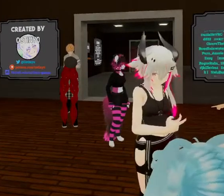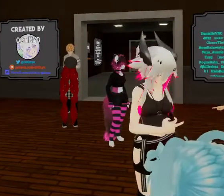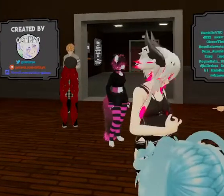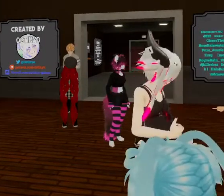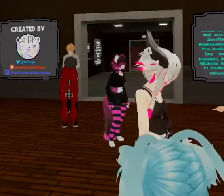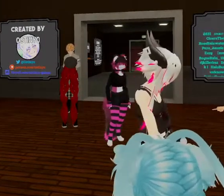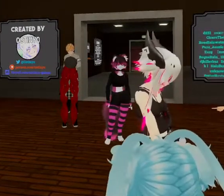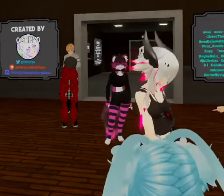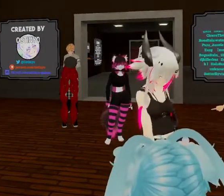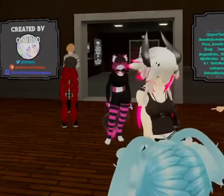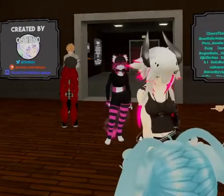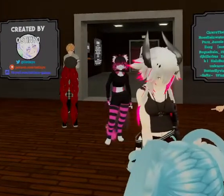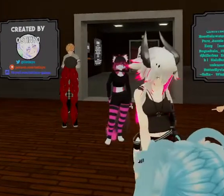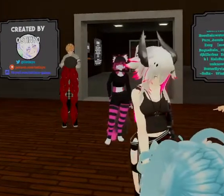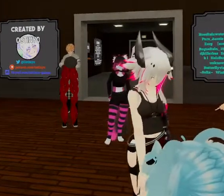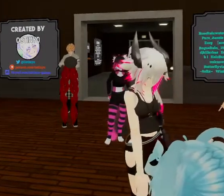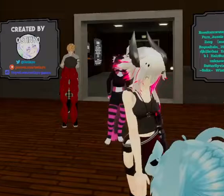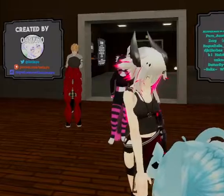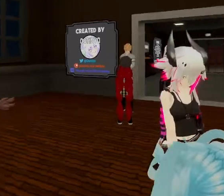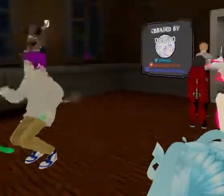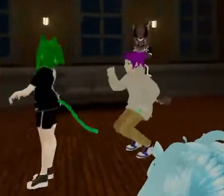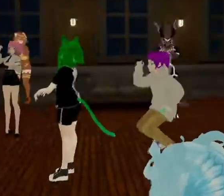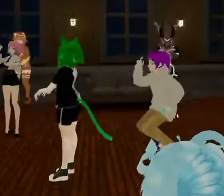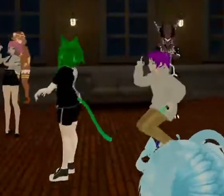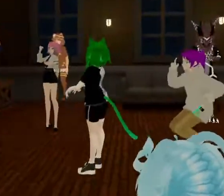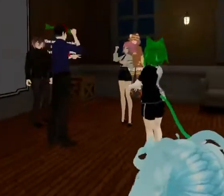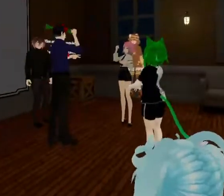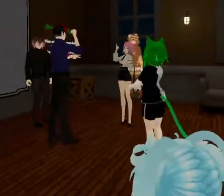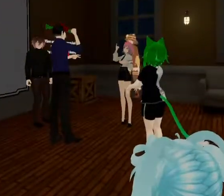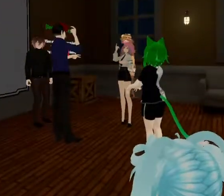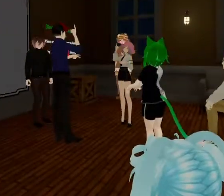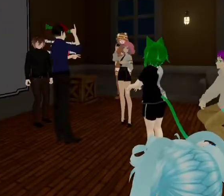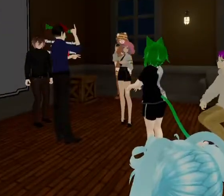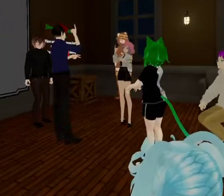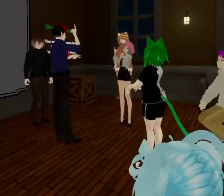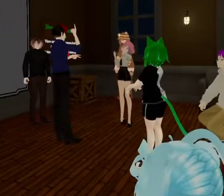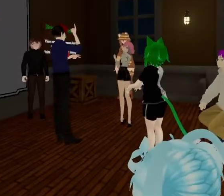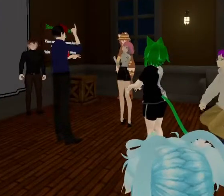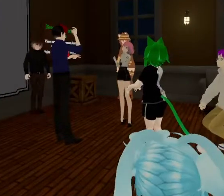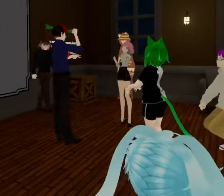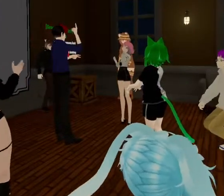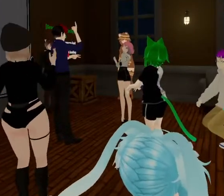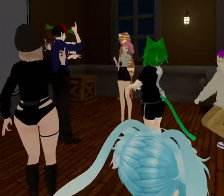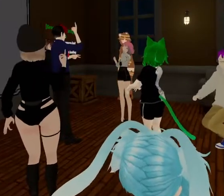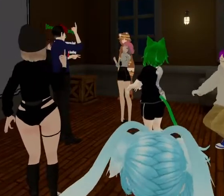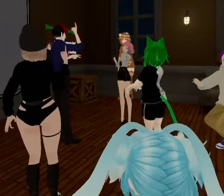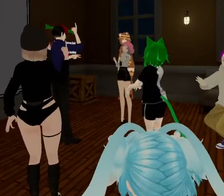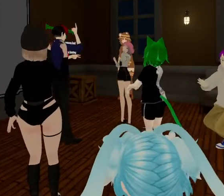Sorry. Understand. So, close fists, and one finger comes up. Understand.